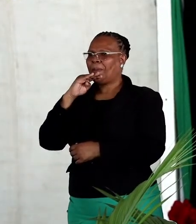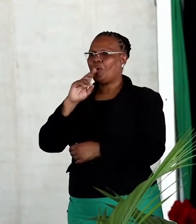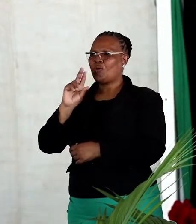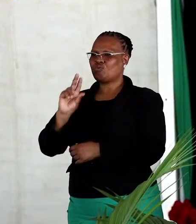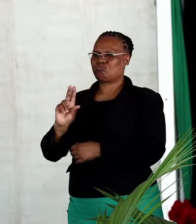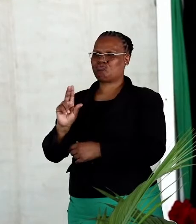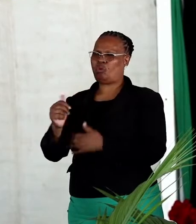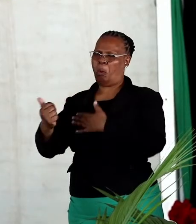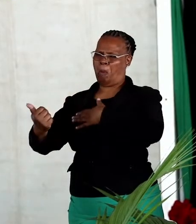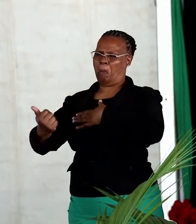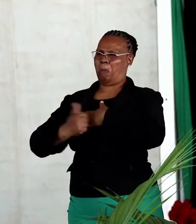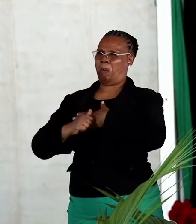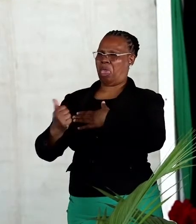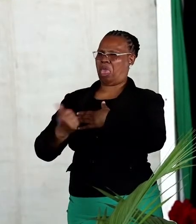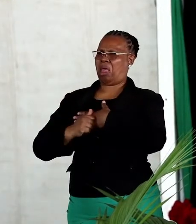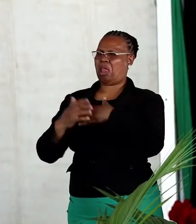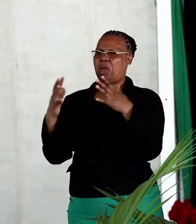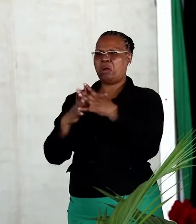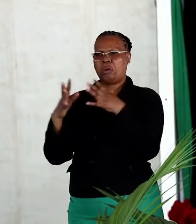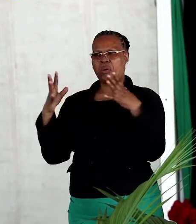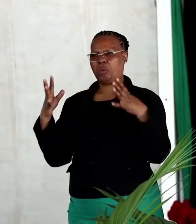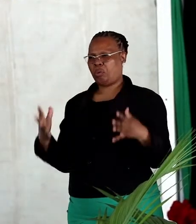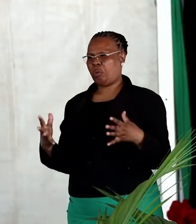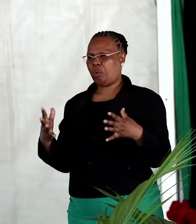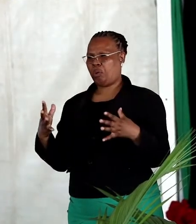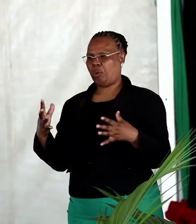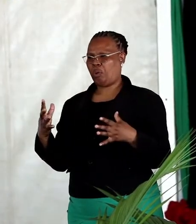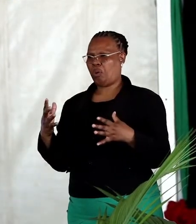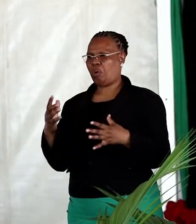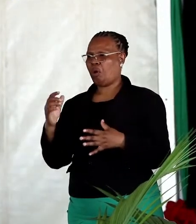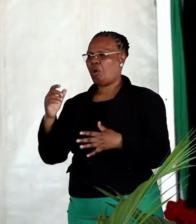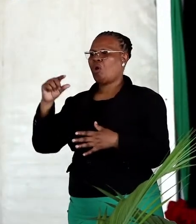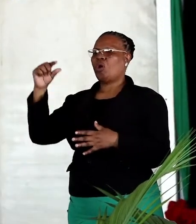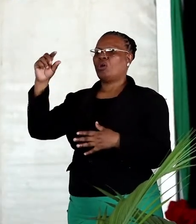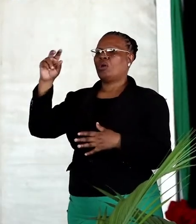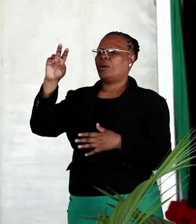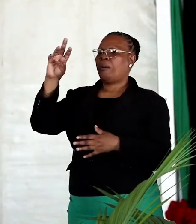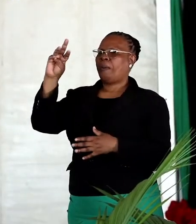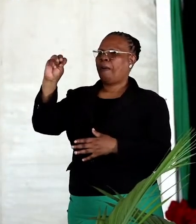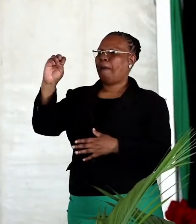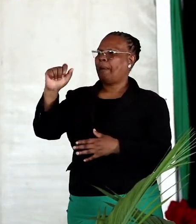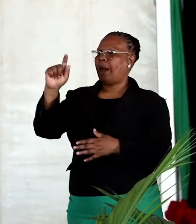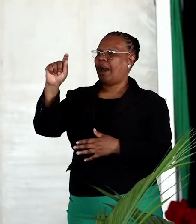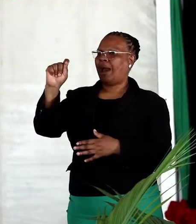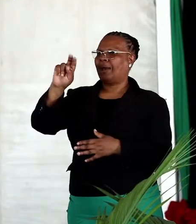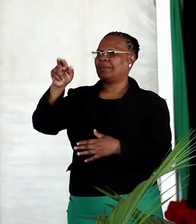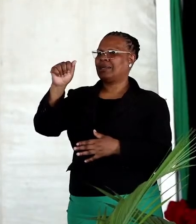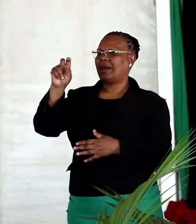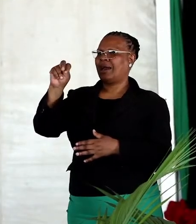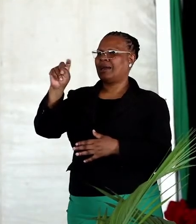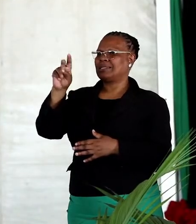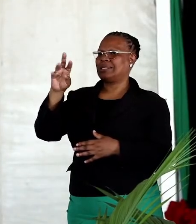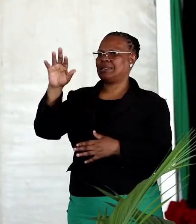Buzubuzu, unkosi uGwazinamba Mathanzini. Amthembo.